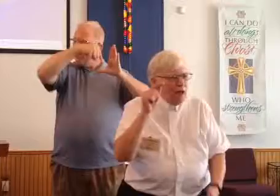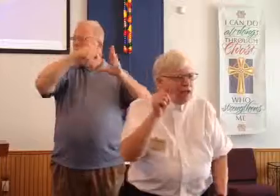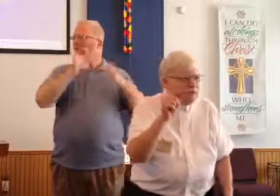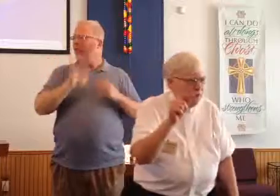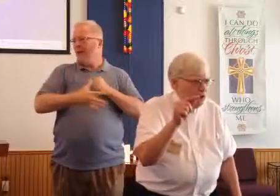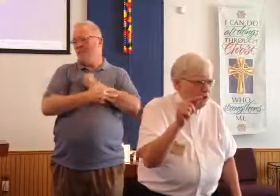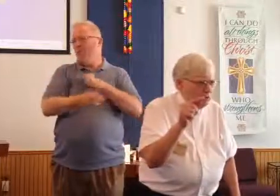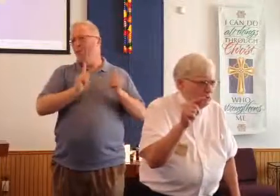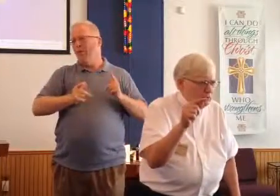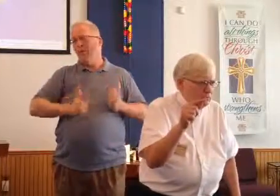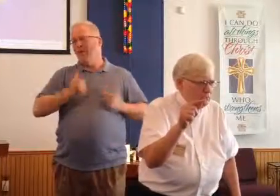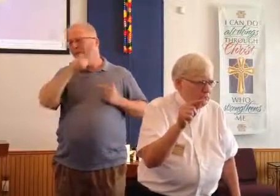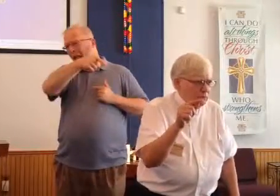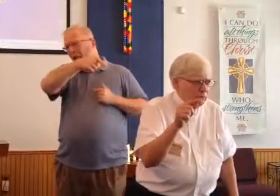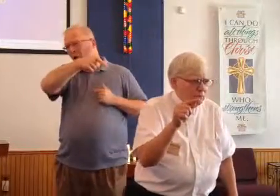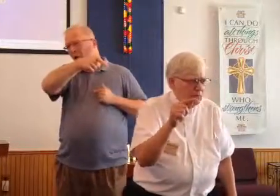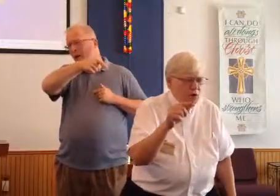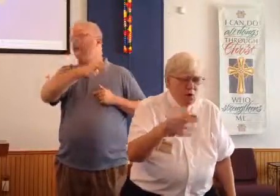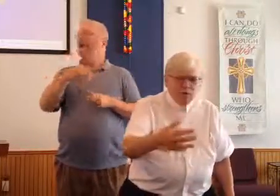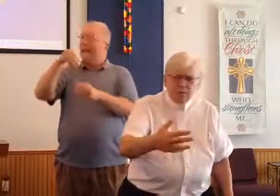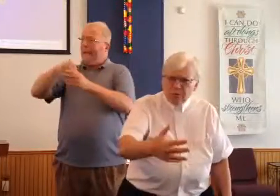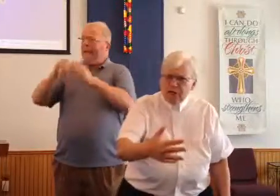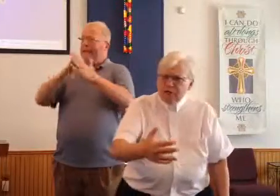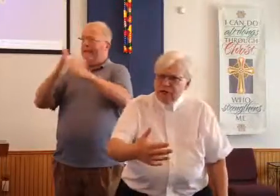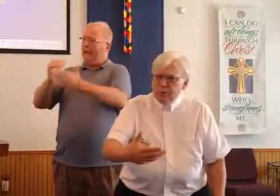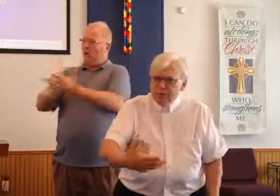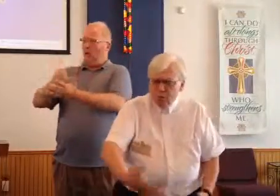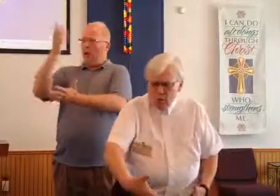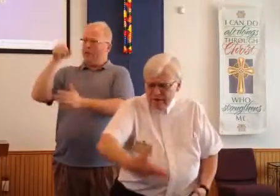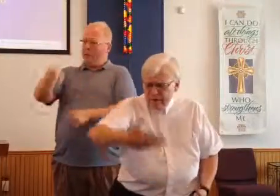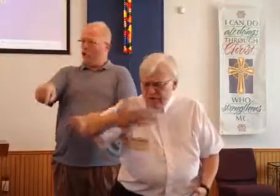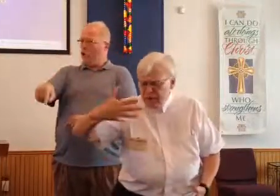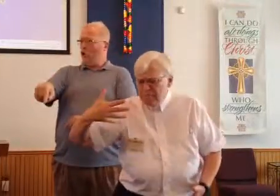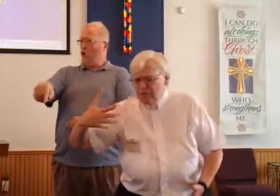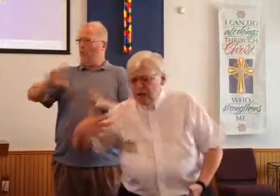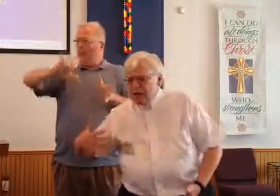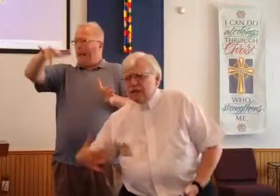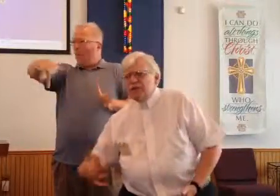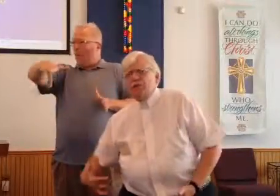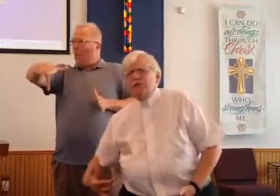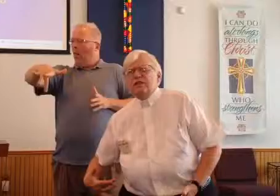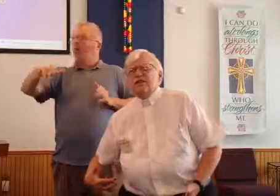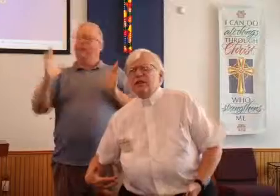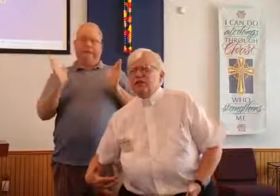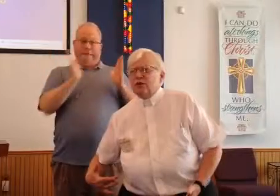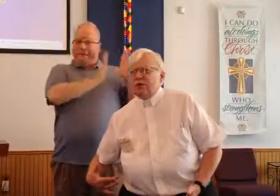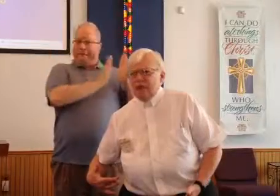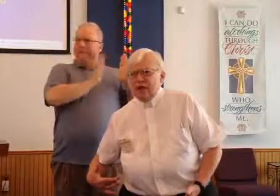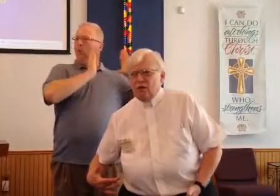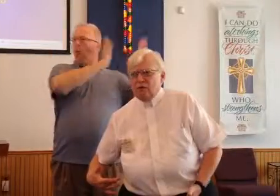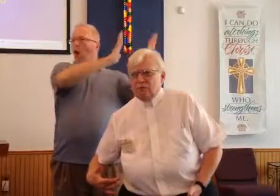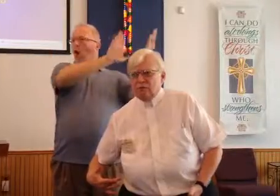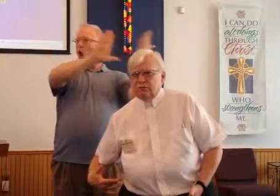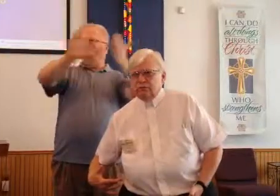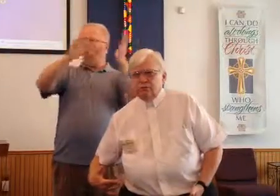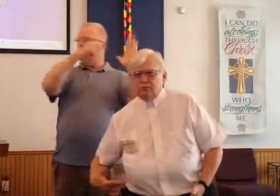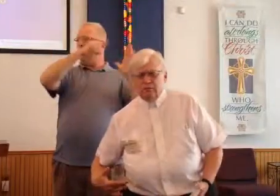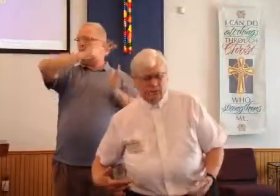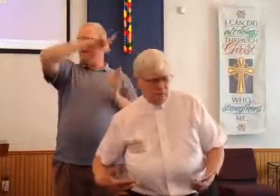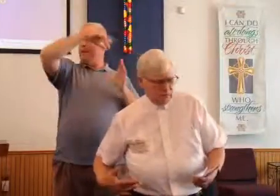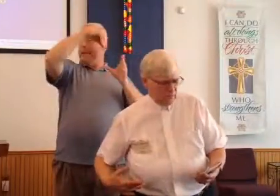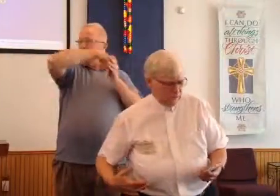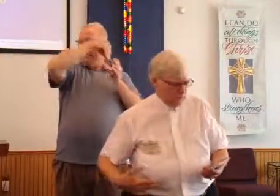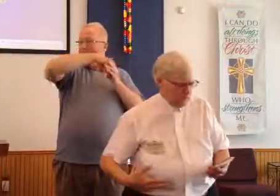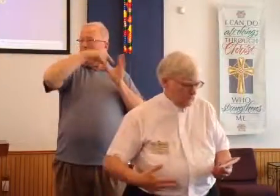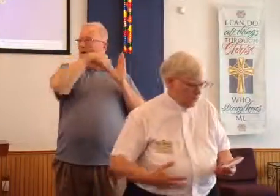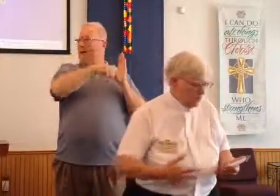The wealthy folk, the privileged people, would have lived toward the center of town,